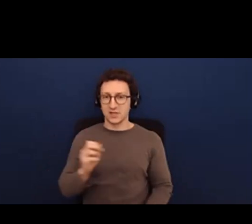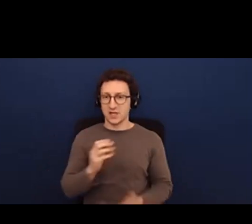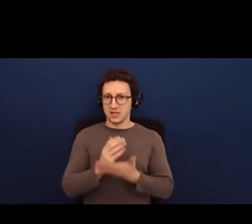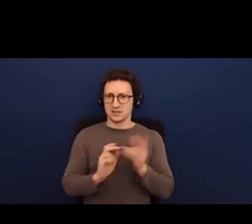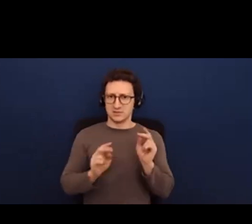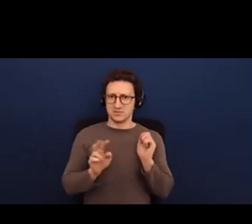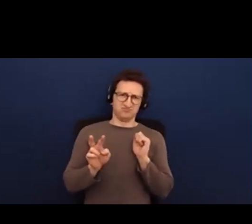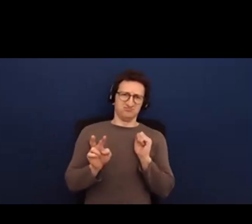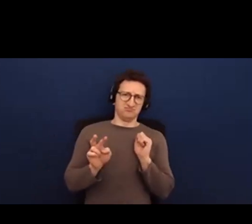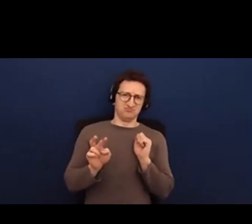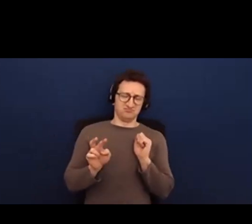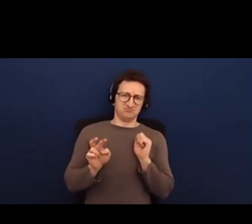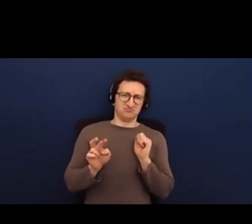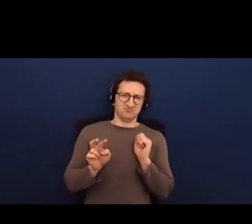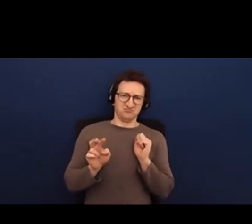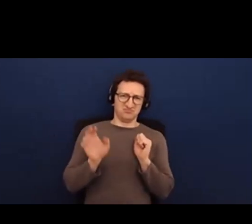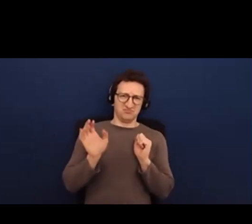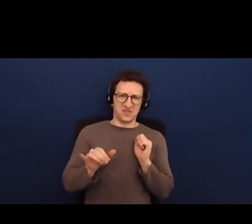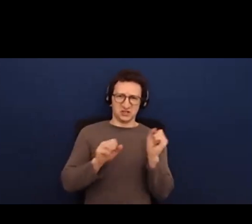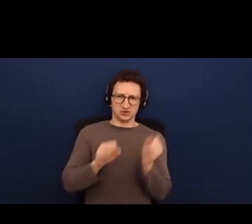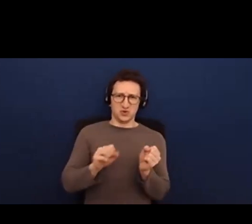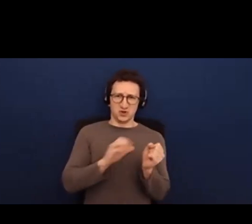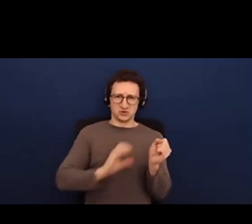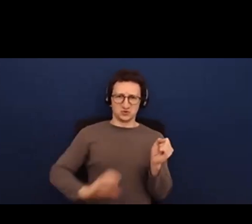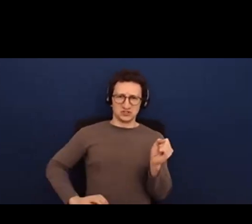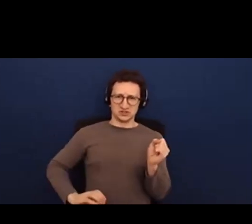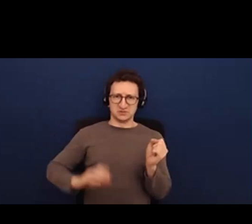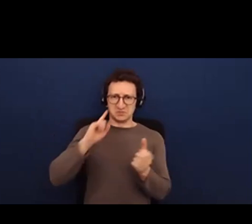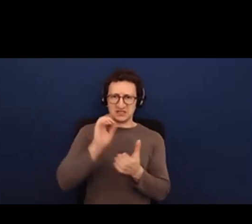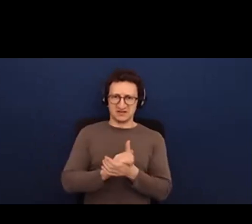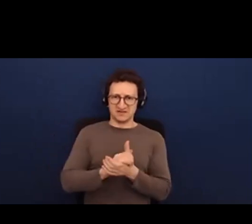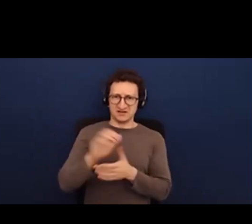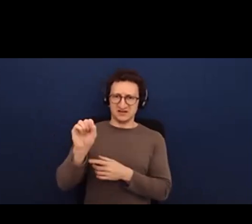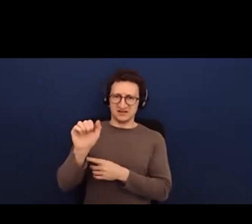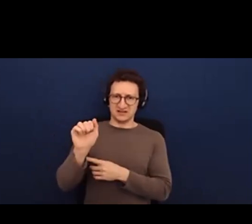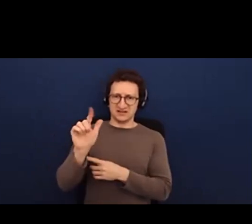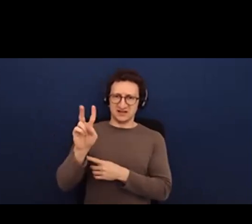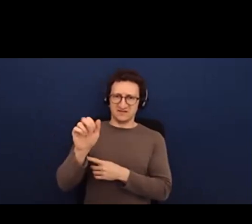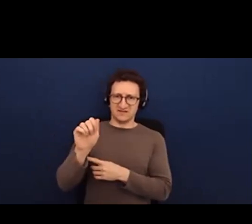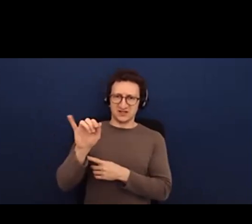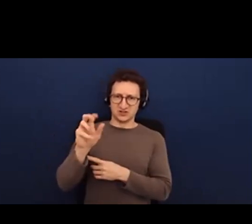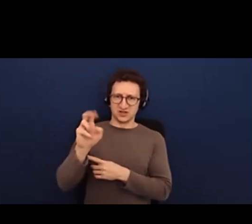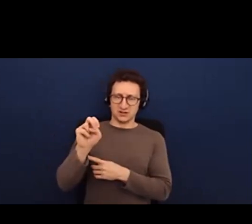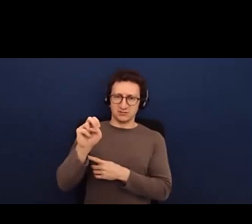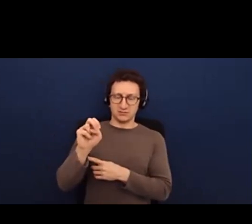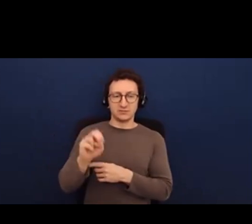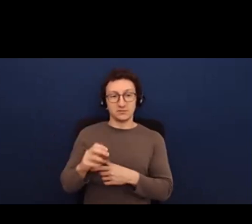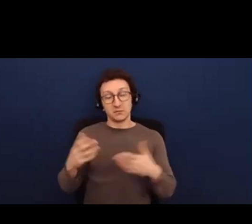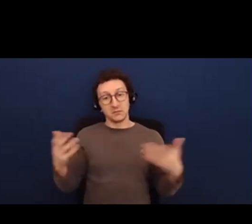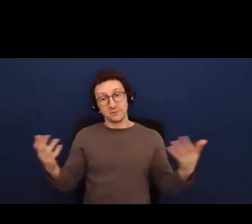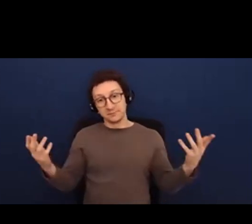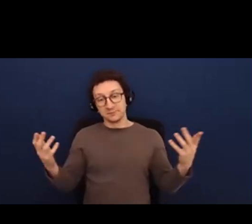as Christian. It's a salvation is a good biblical concept, Yeshua, and so on.